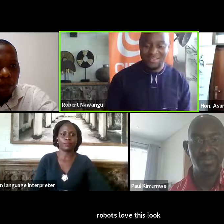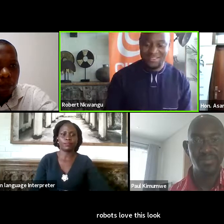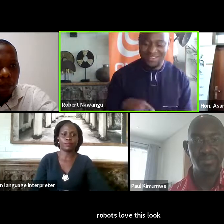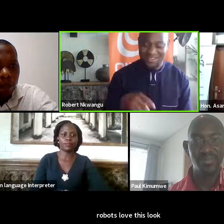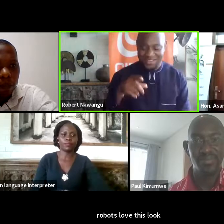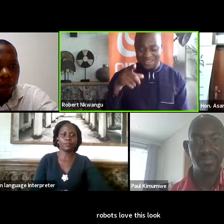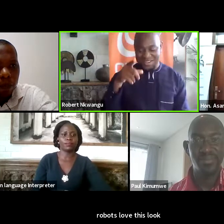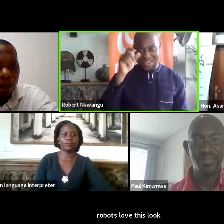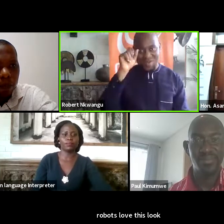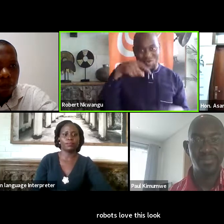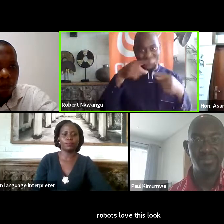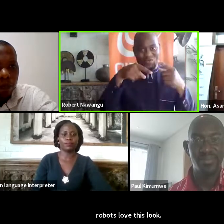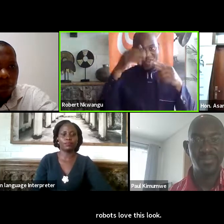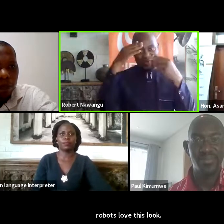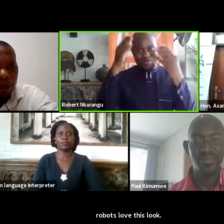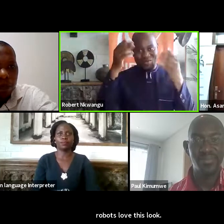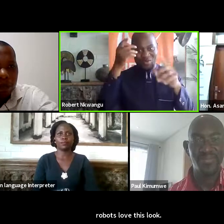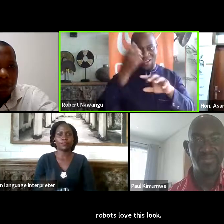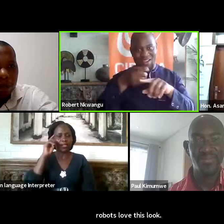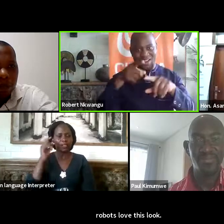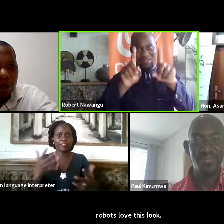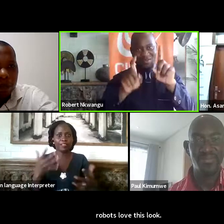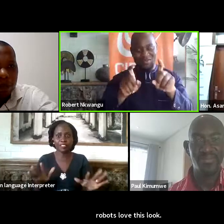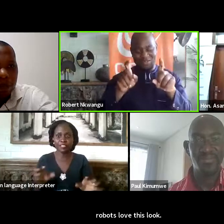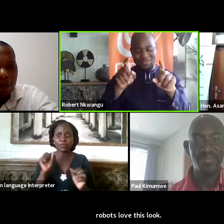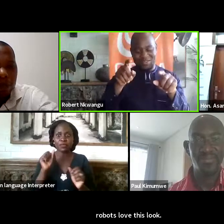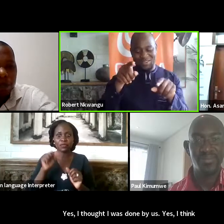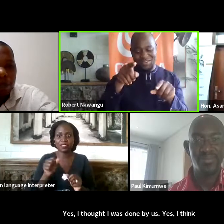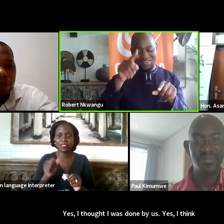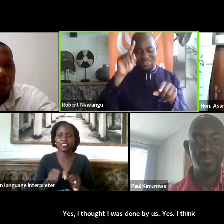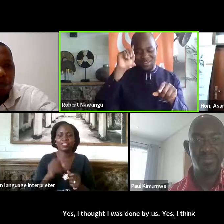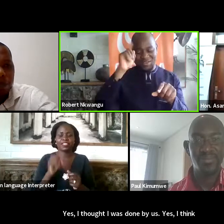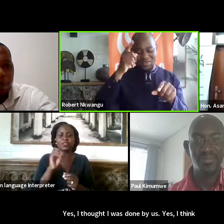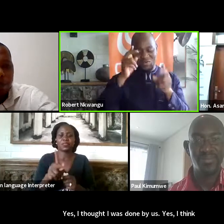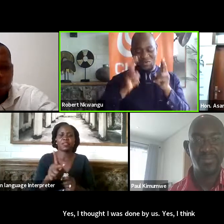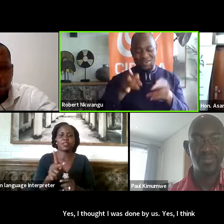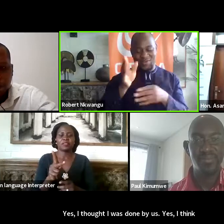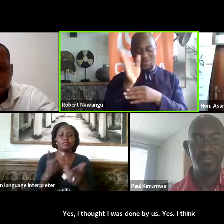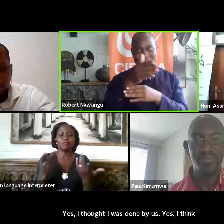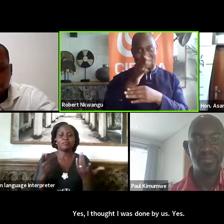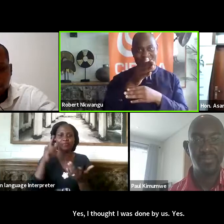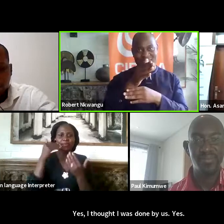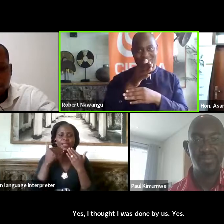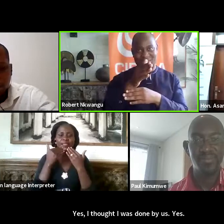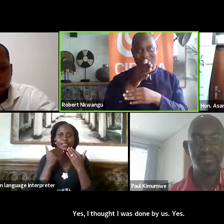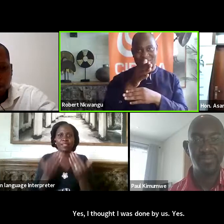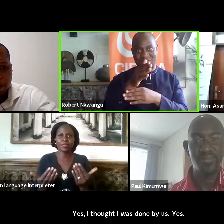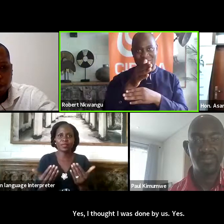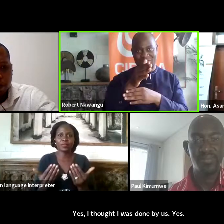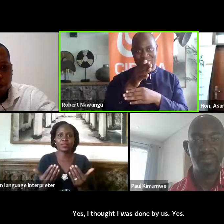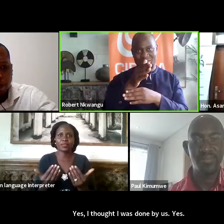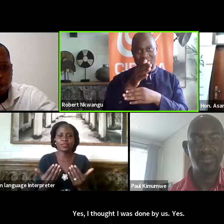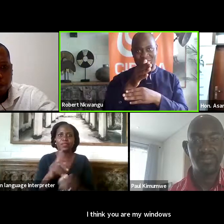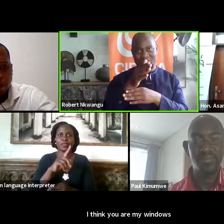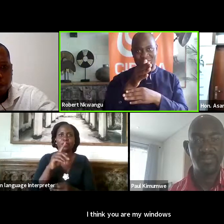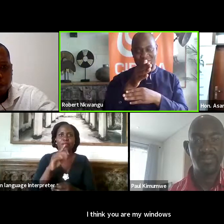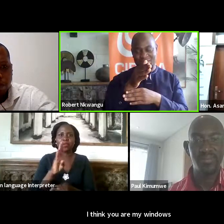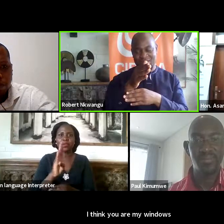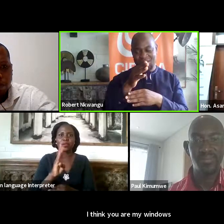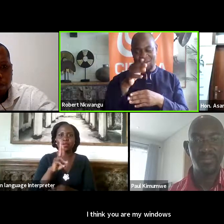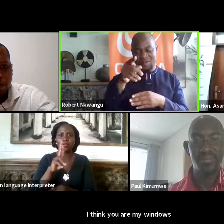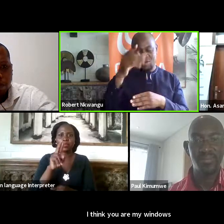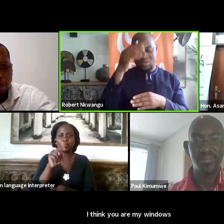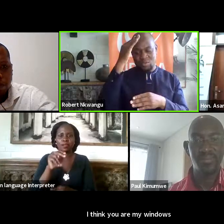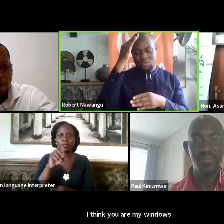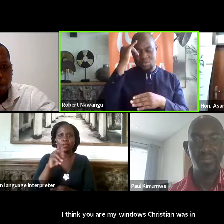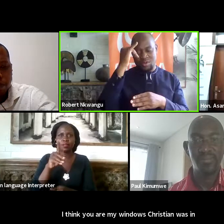Yes, I thought I was done, but yes. Thank you. Brenda's question was in